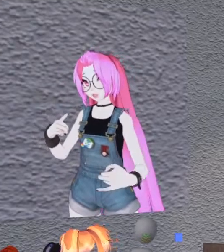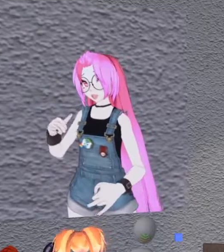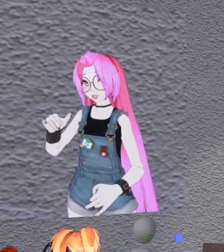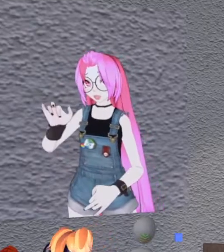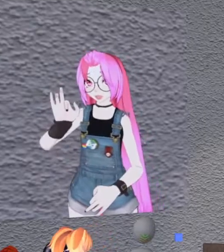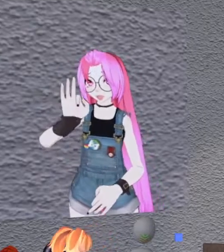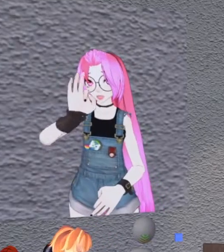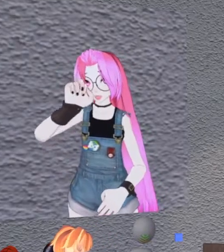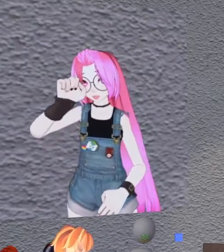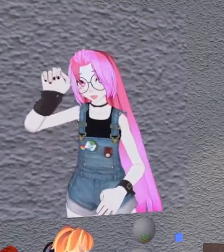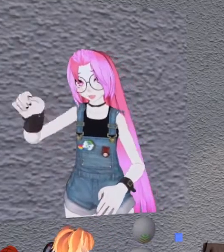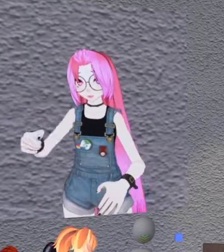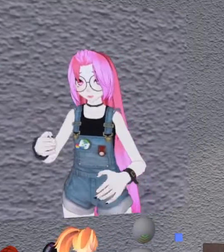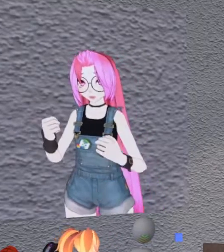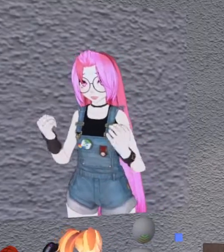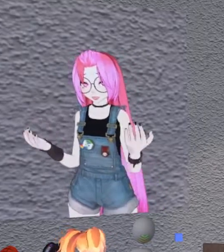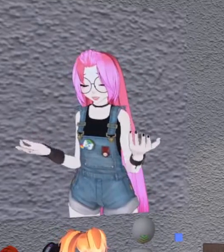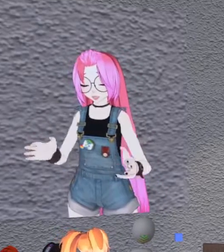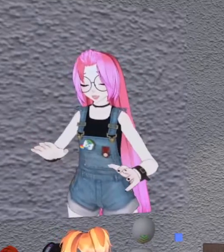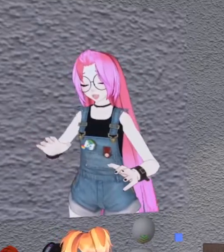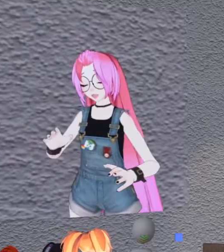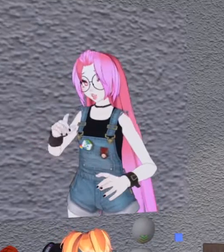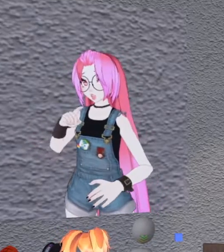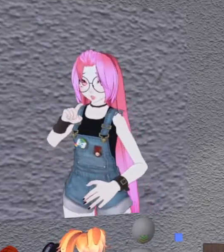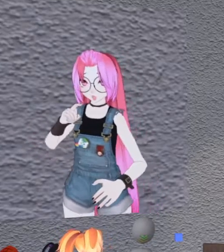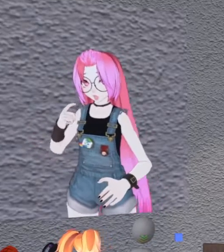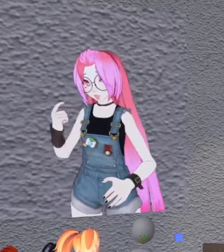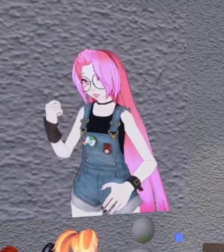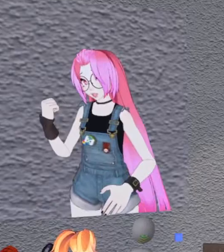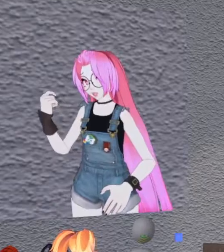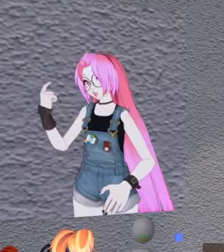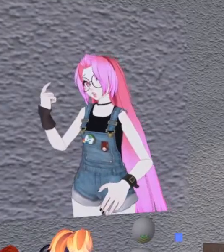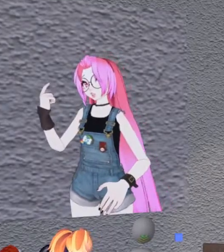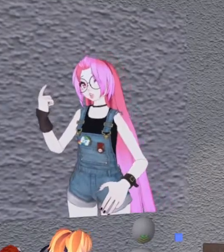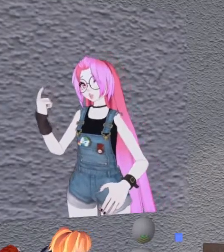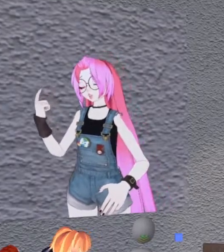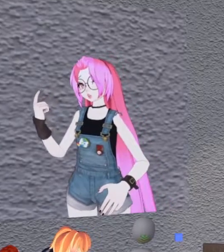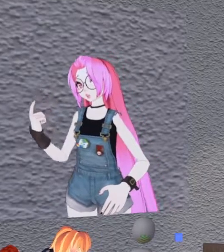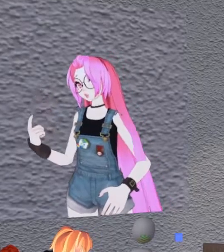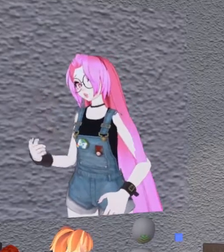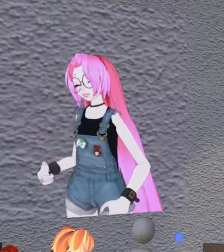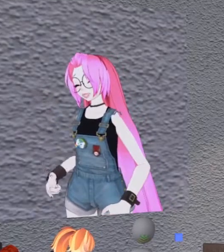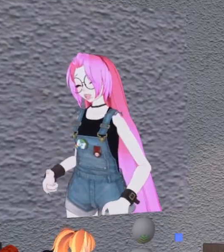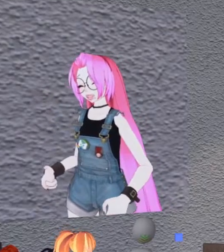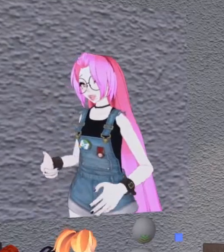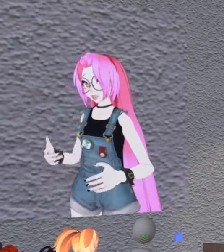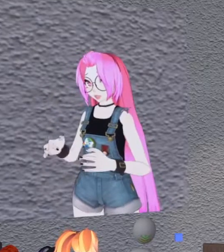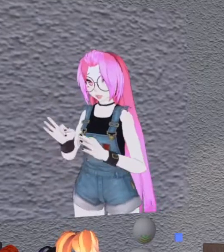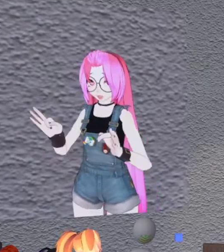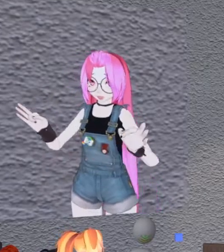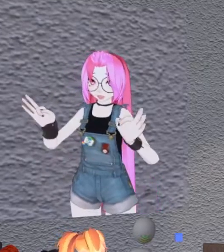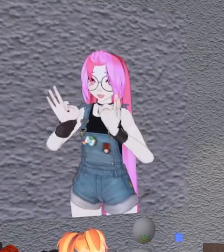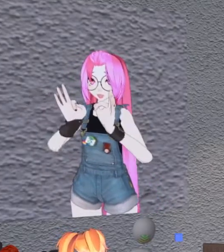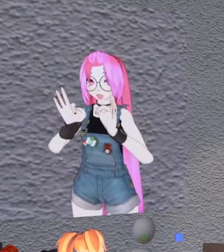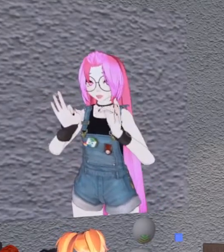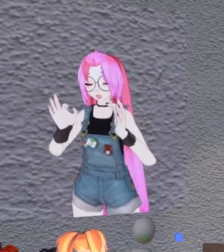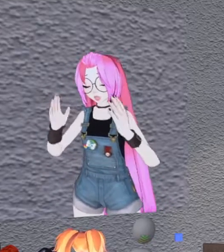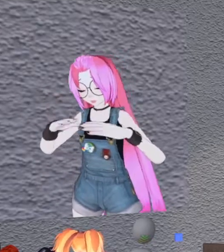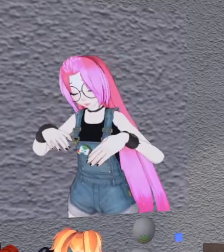like a 90% chance that the deaf person isn't going to understand. So it's like it's important to be like, well, how